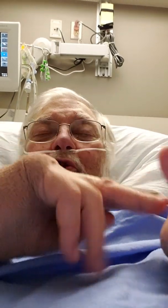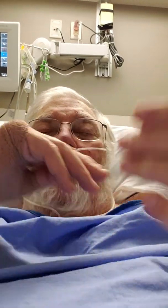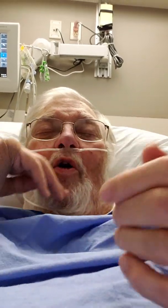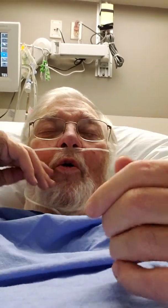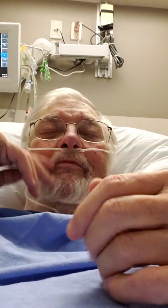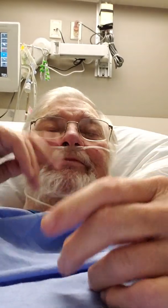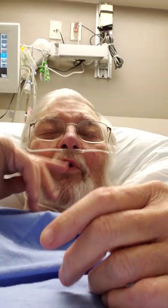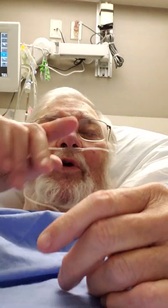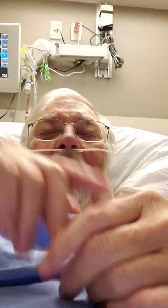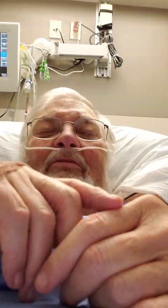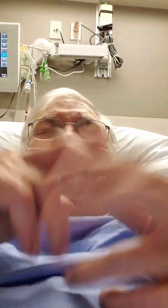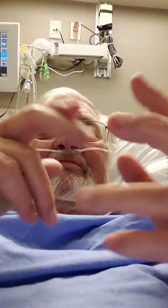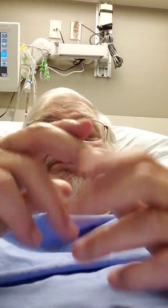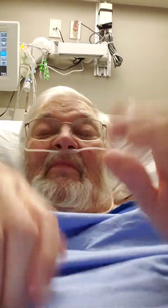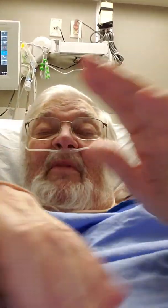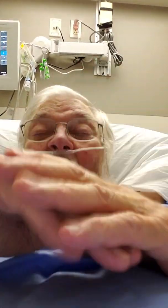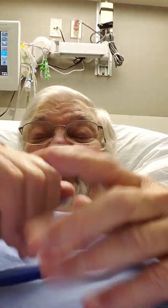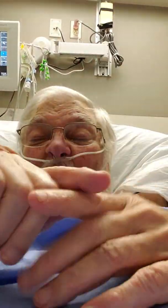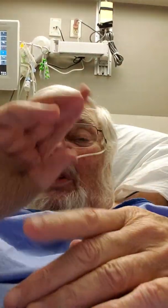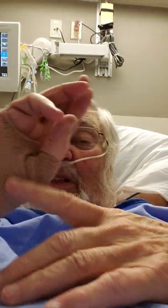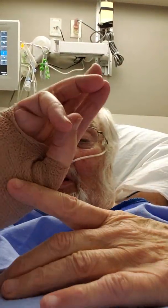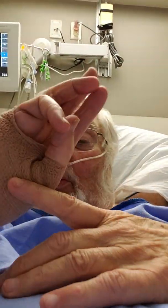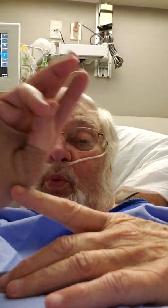nursing home for up to